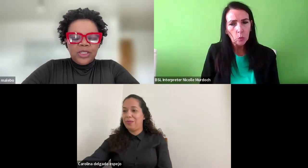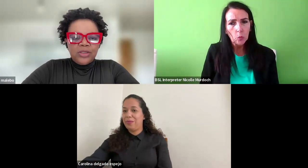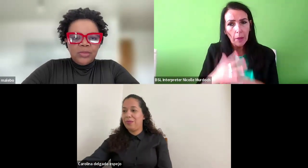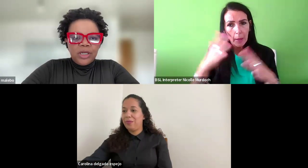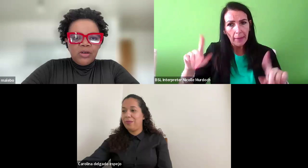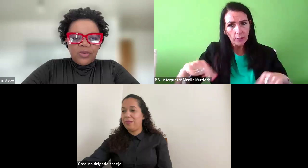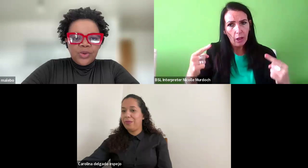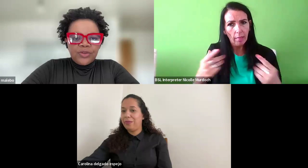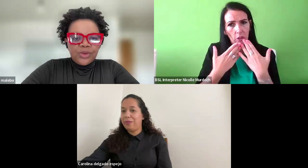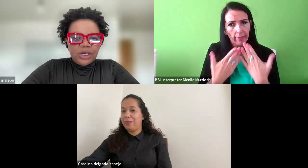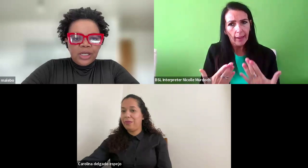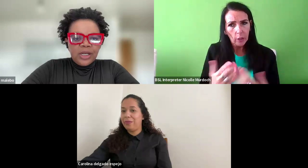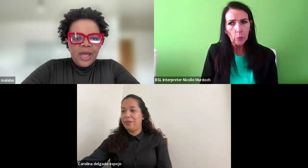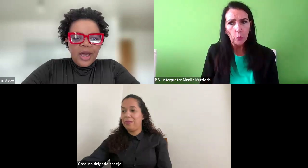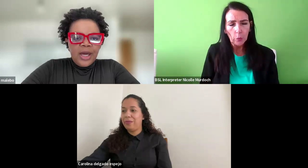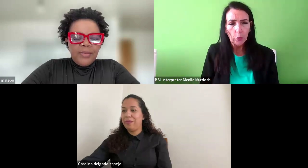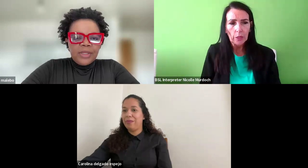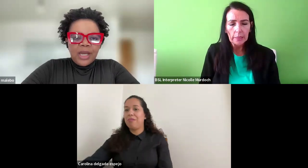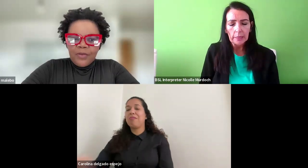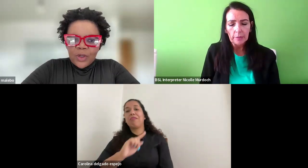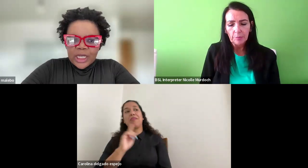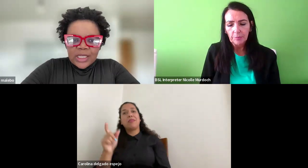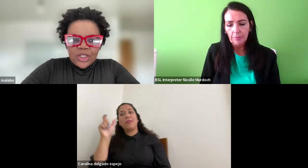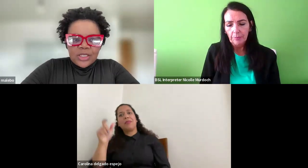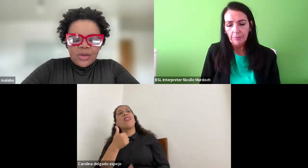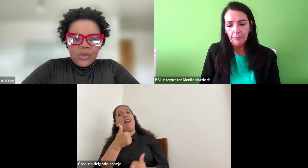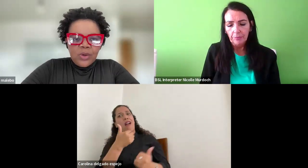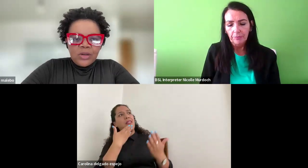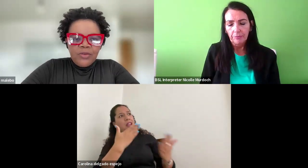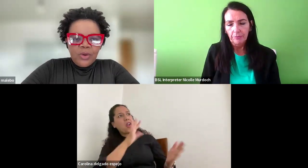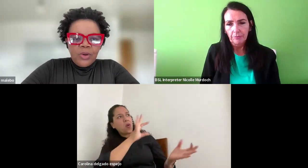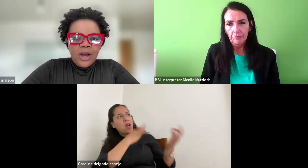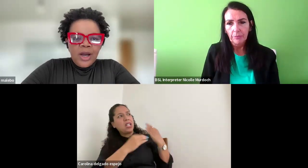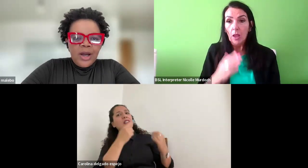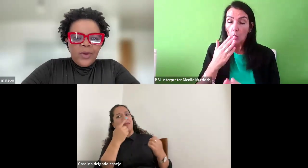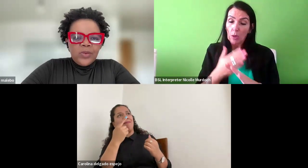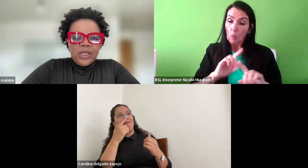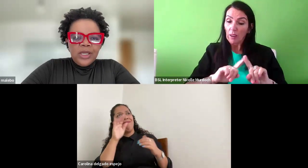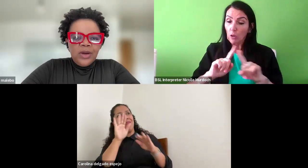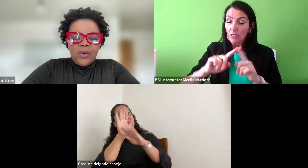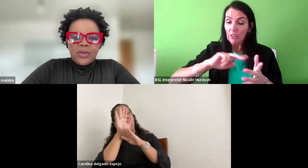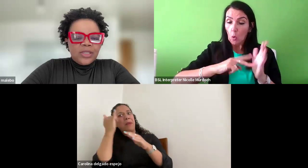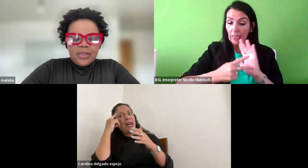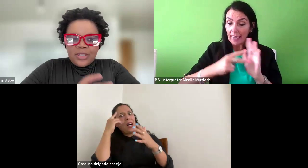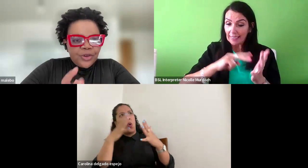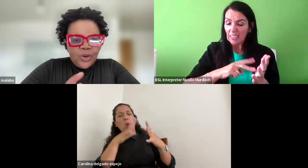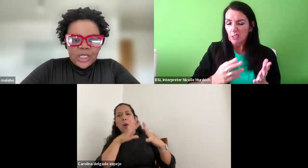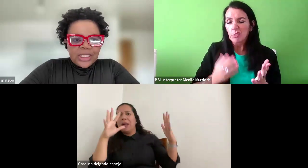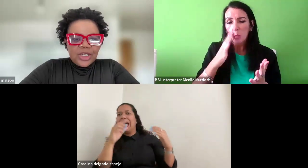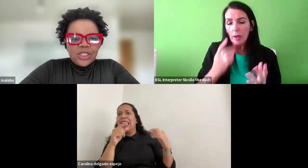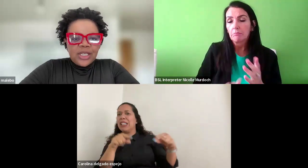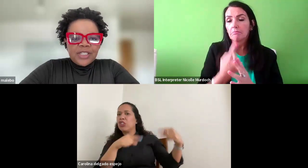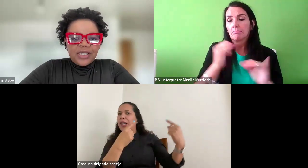out, especially to many of those who have tuned in. The type of organizations that we work for, when we or the